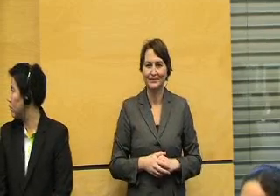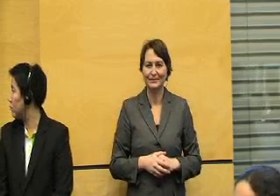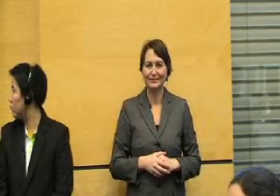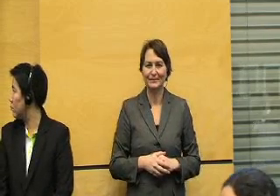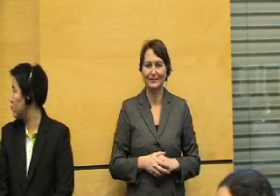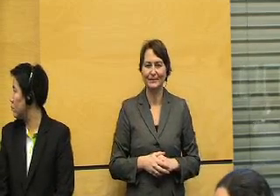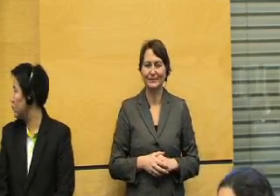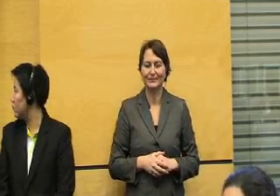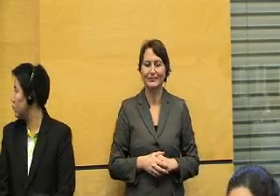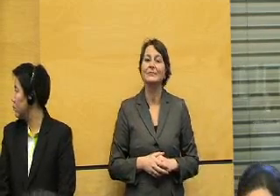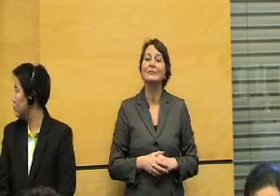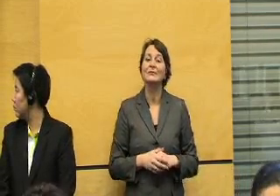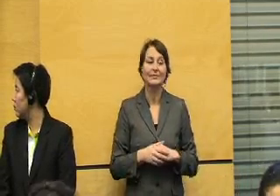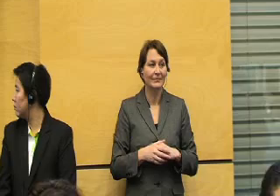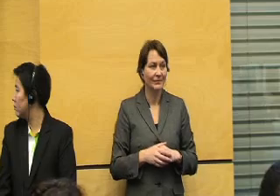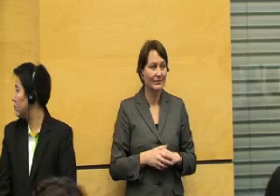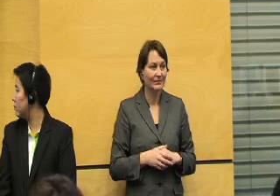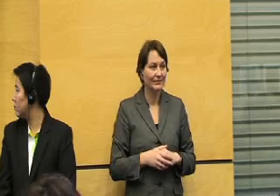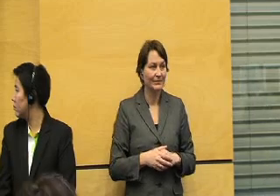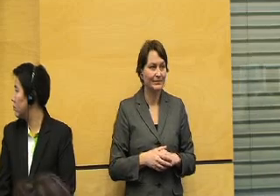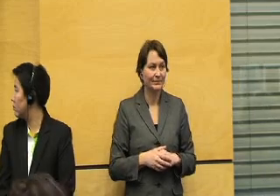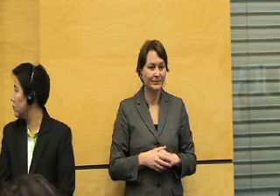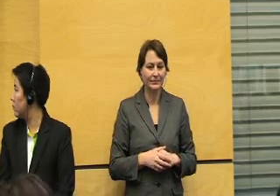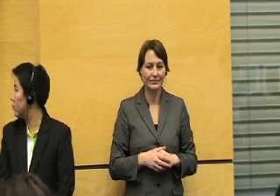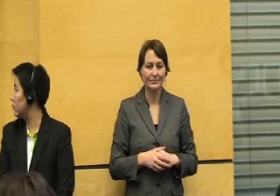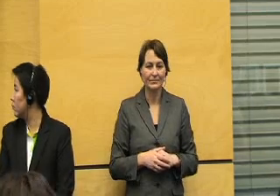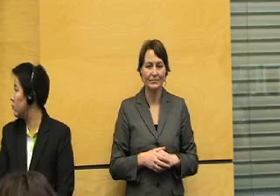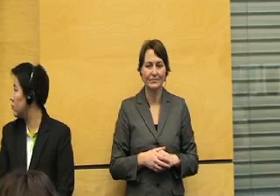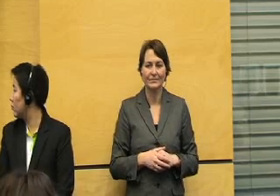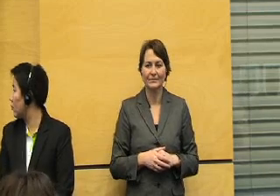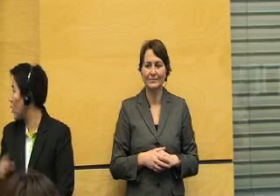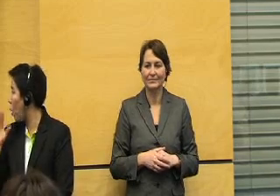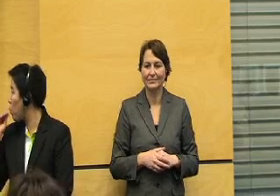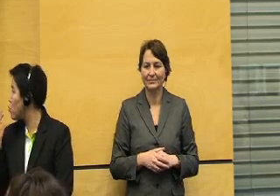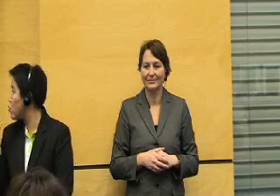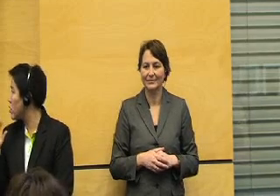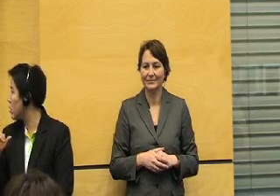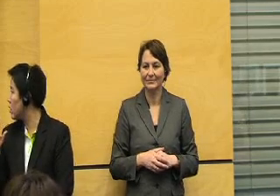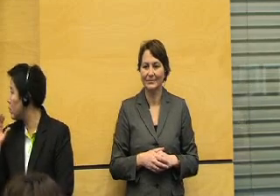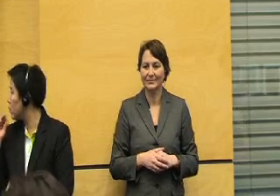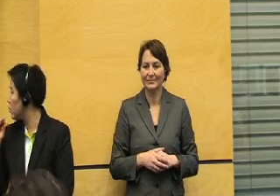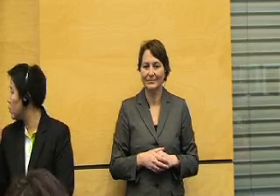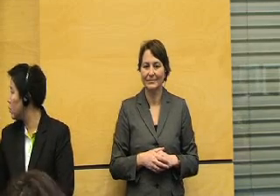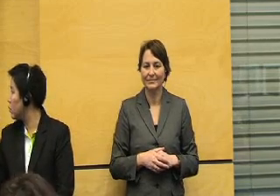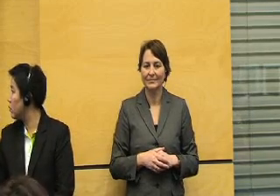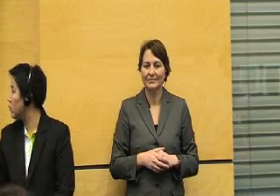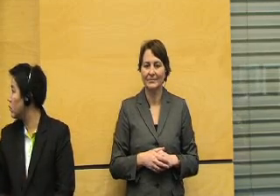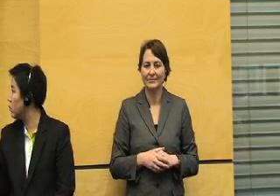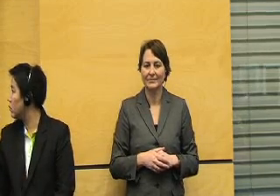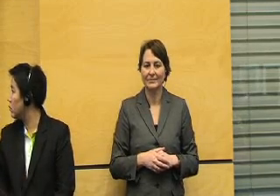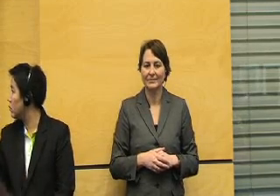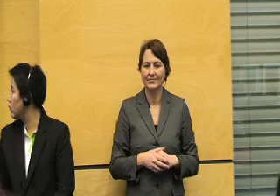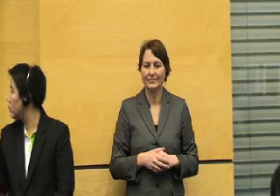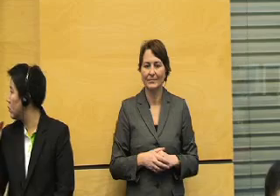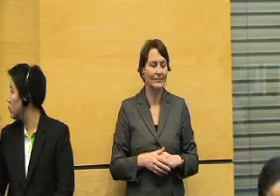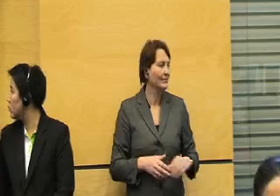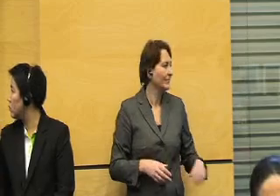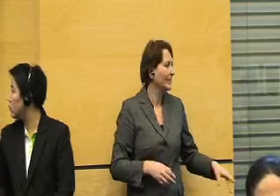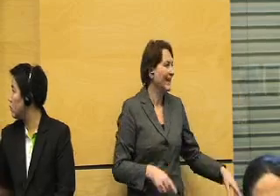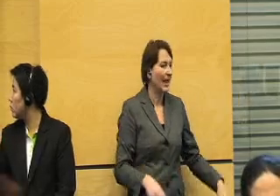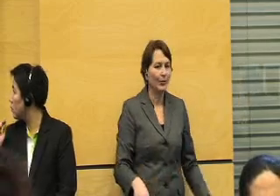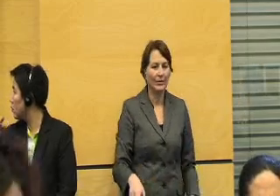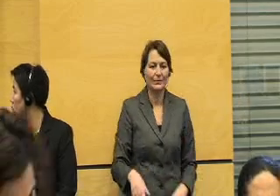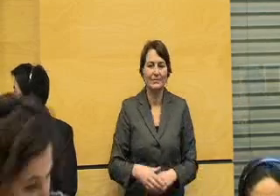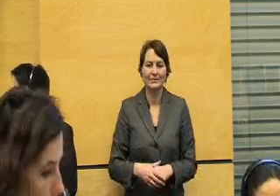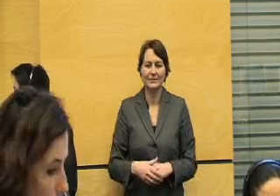member of the Committee of the Rights of Persons with Disabilities, ladies and gentlemen, on behalf of the Royal Thai